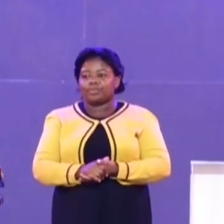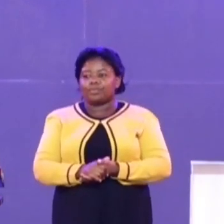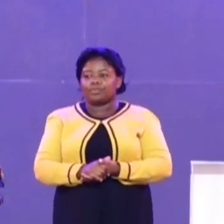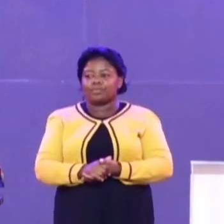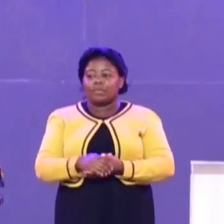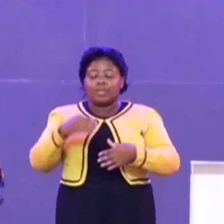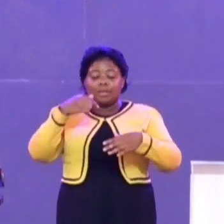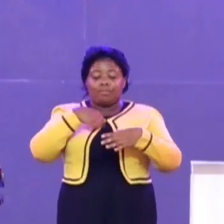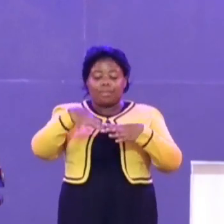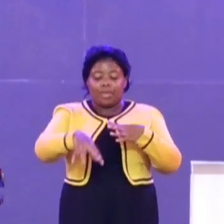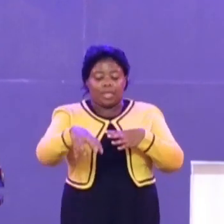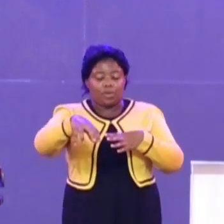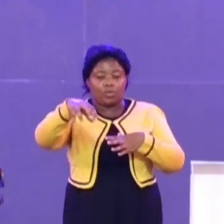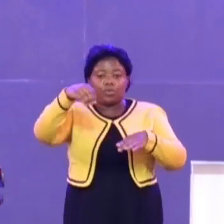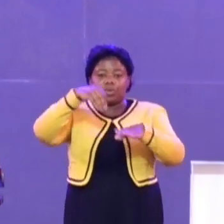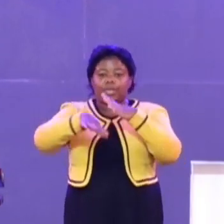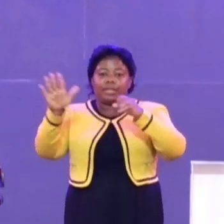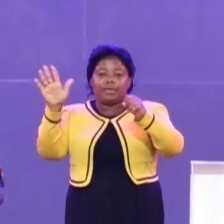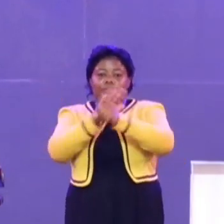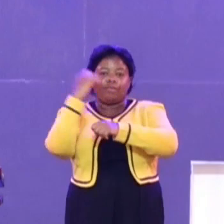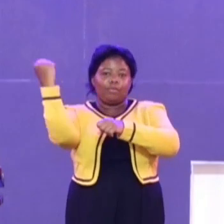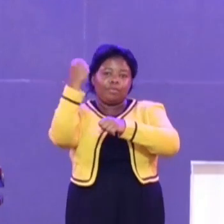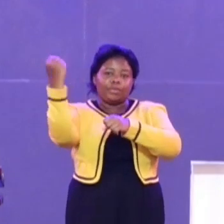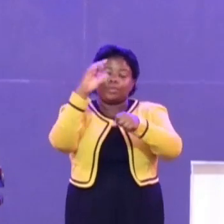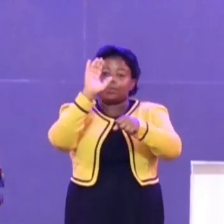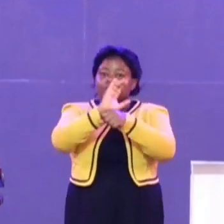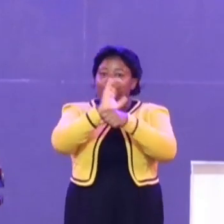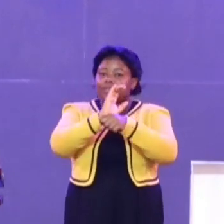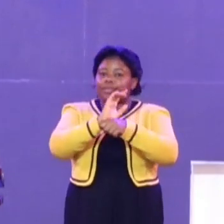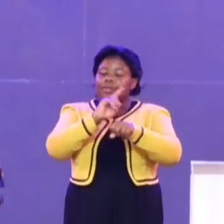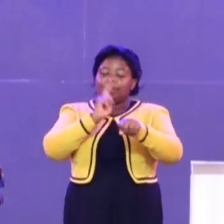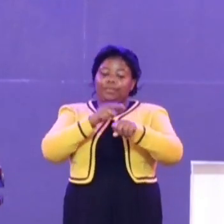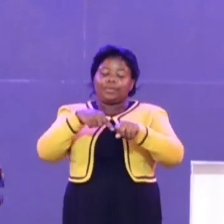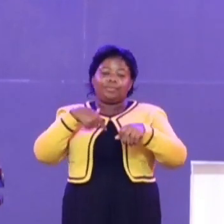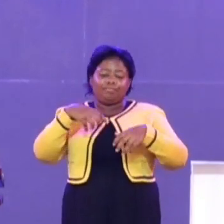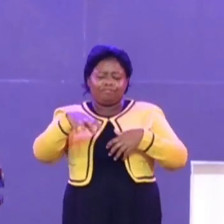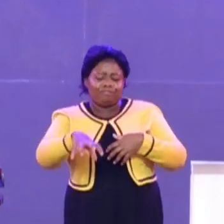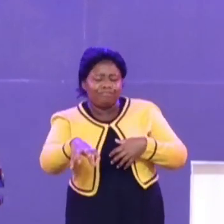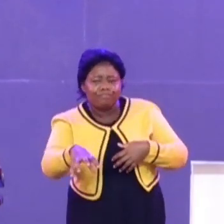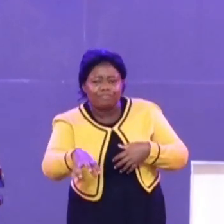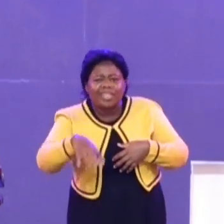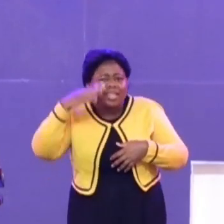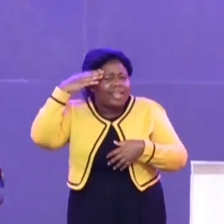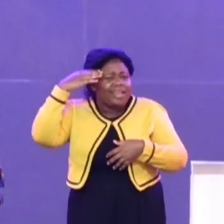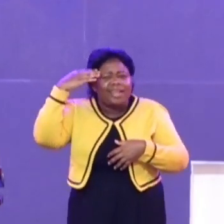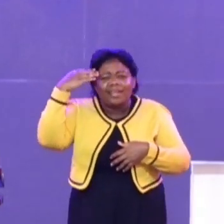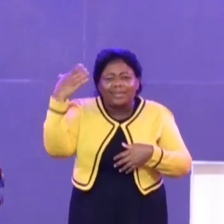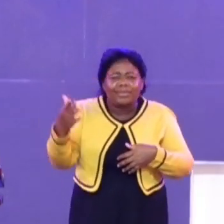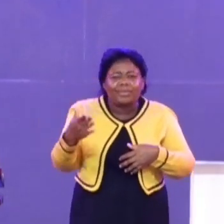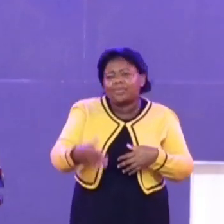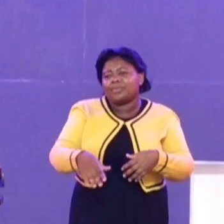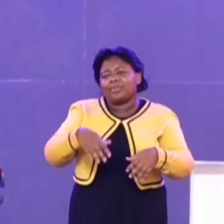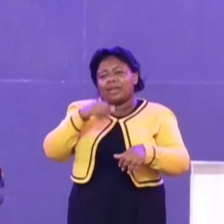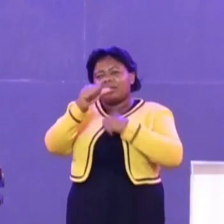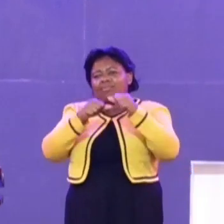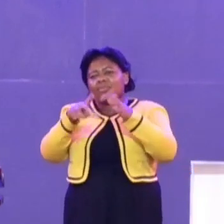I grew up in a full gospel church. But when I was a young boy, young kid, I didn't know what exactly they were meaning by saying full